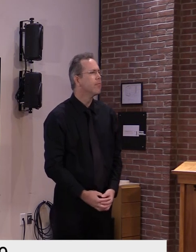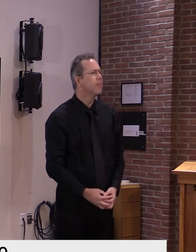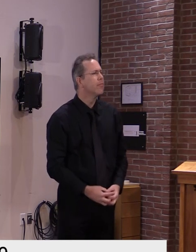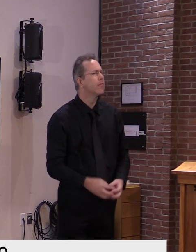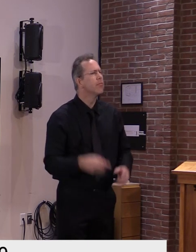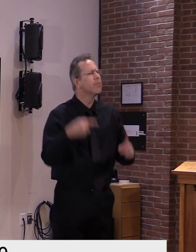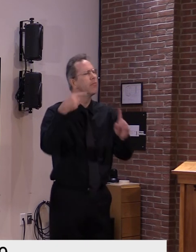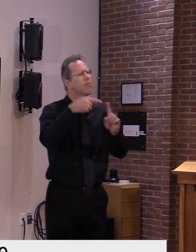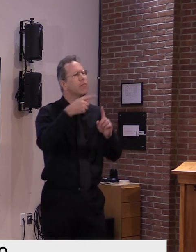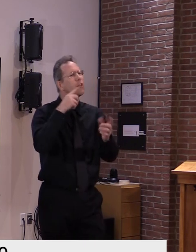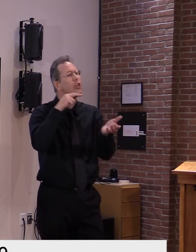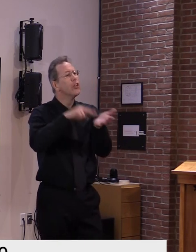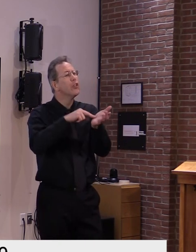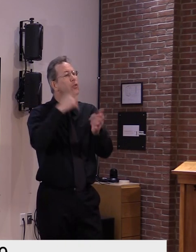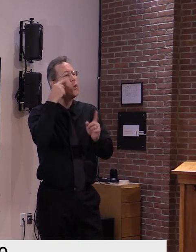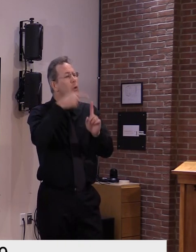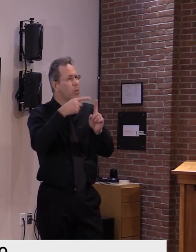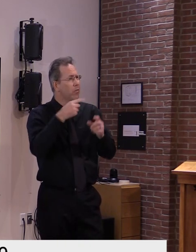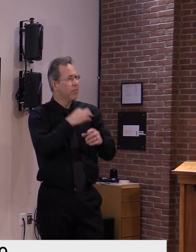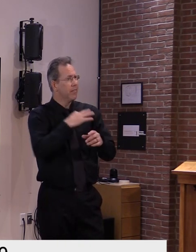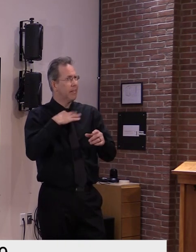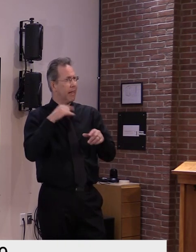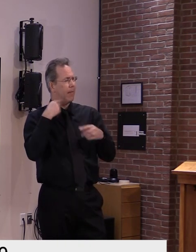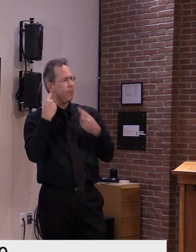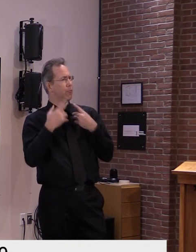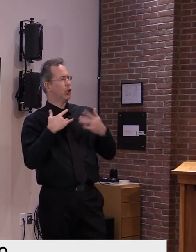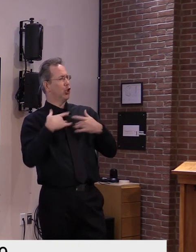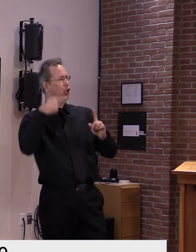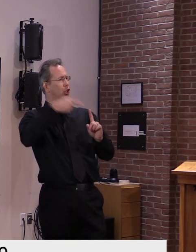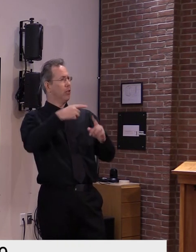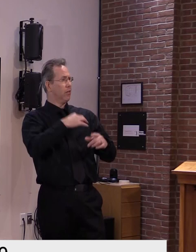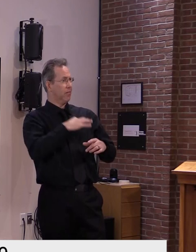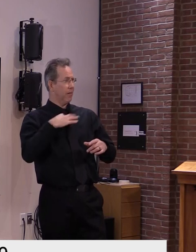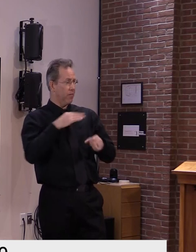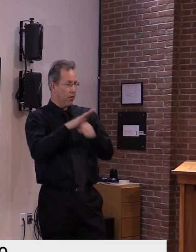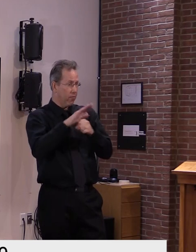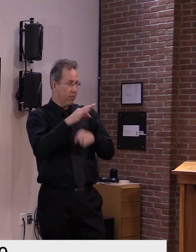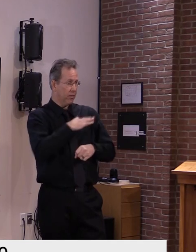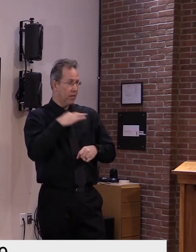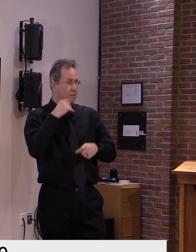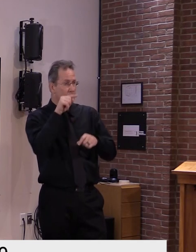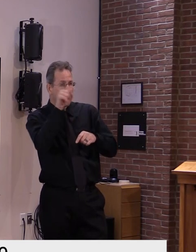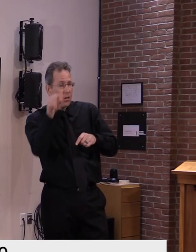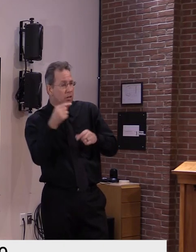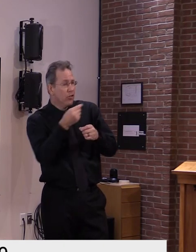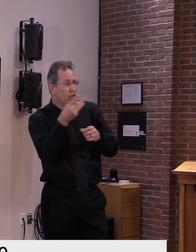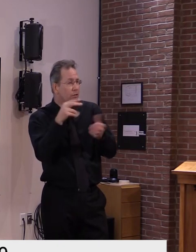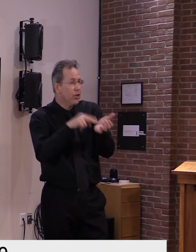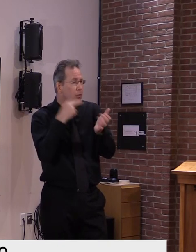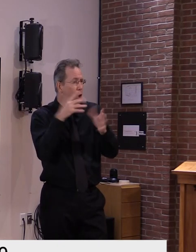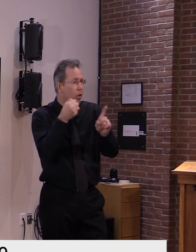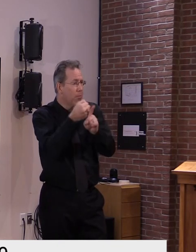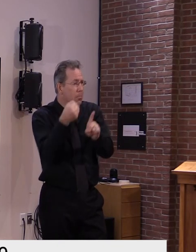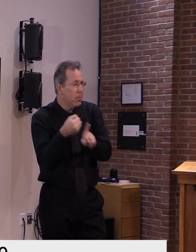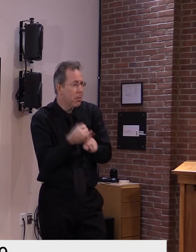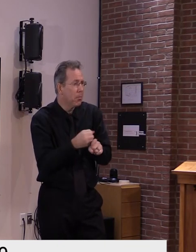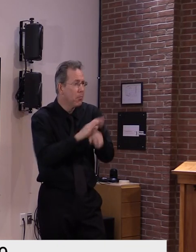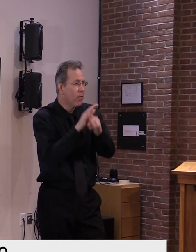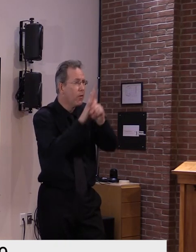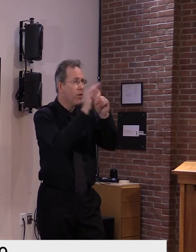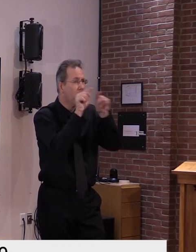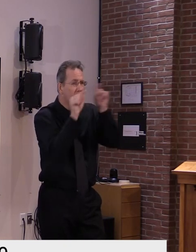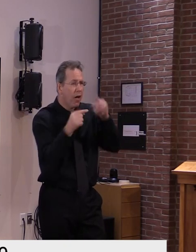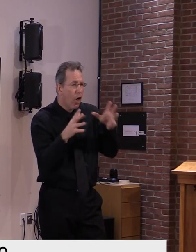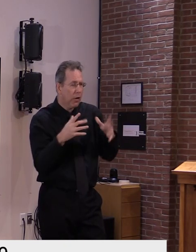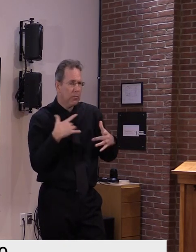we're always, Liam, we're always concerned about staffing. We were concerned about staffing issues long before the pandemic. We had a